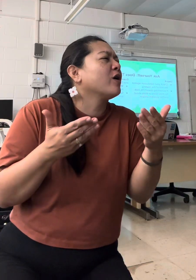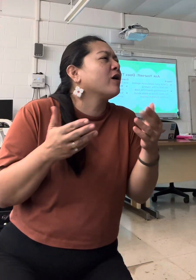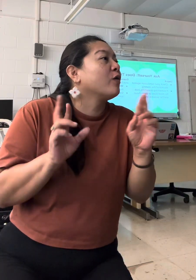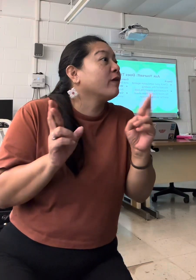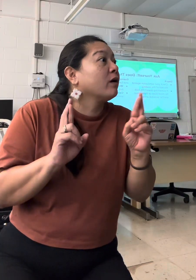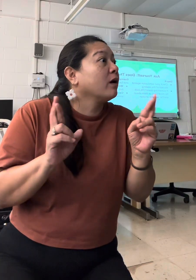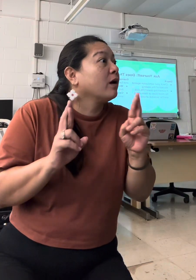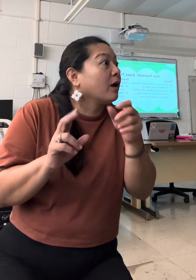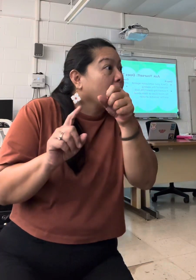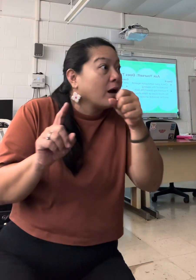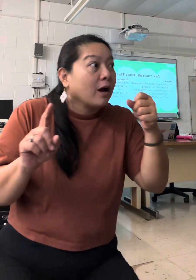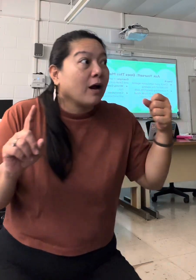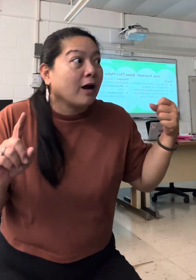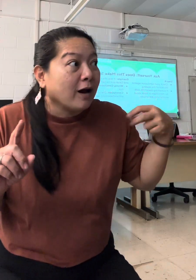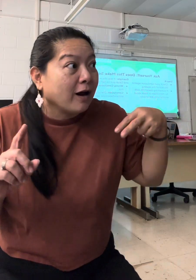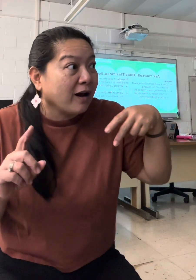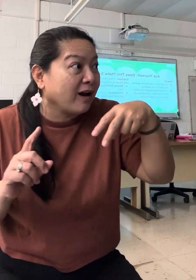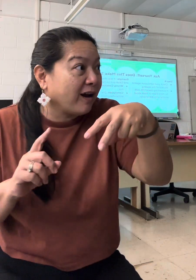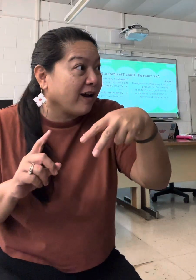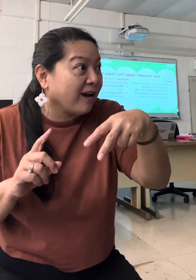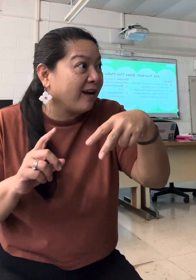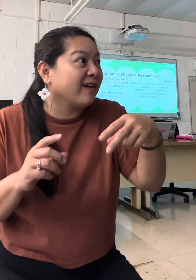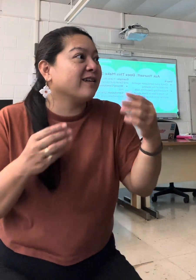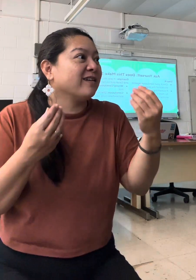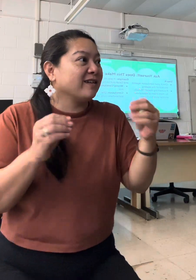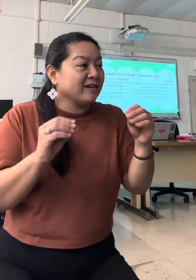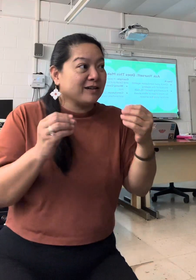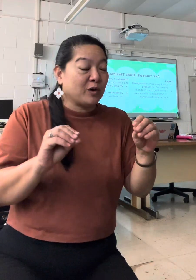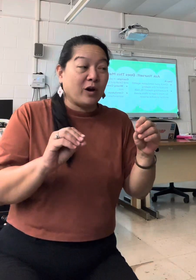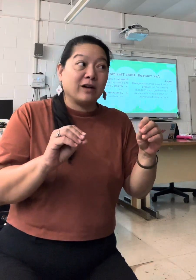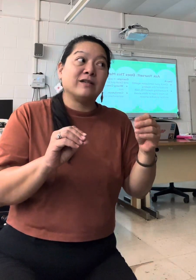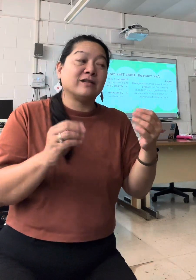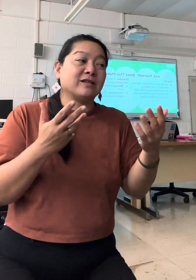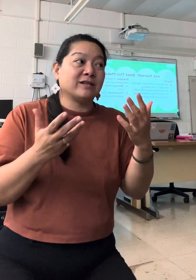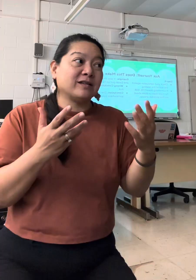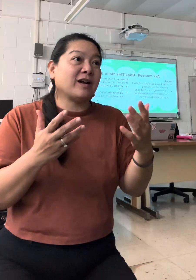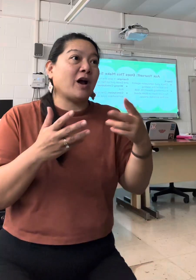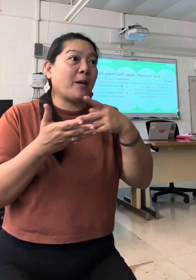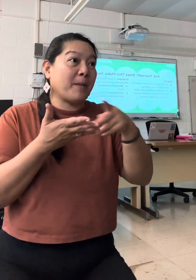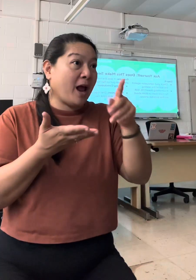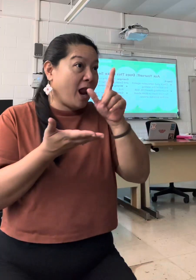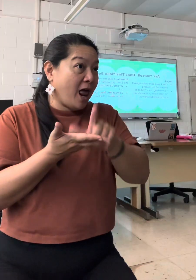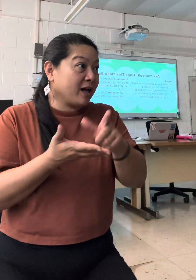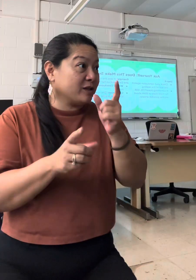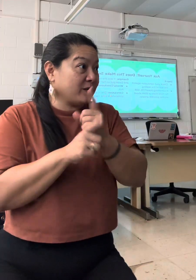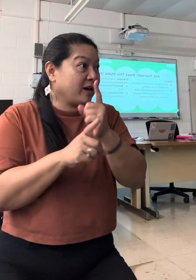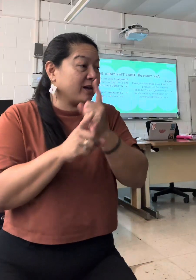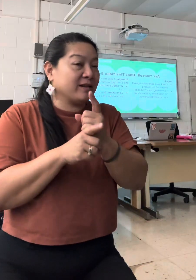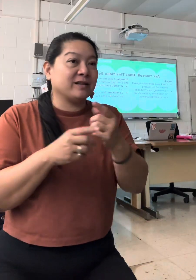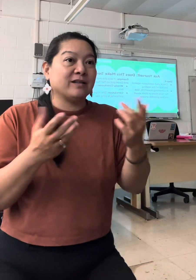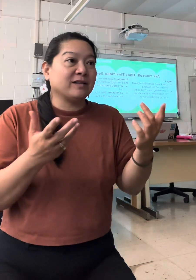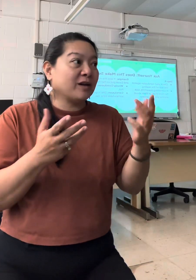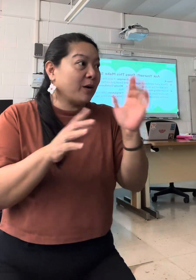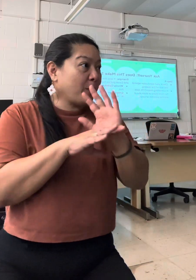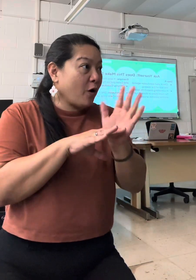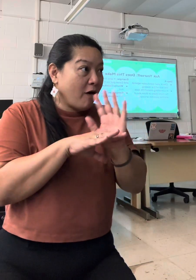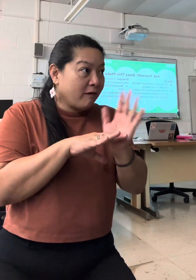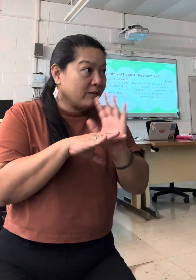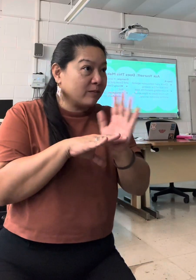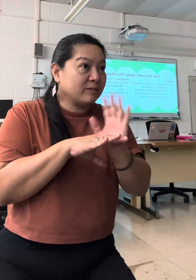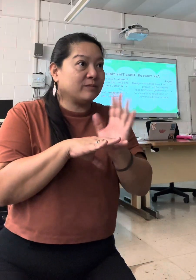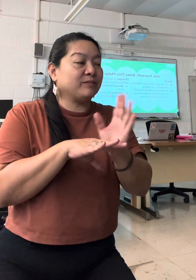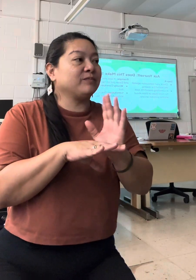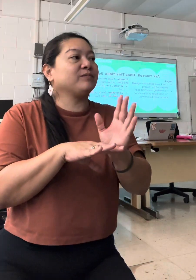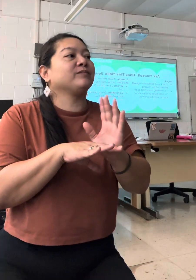cold. Store. The store? The store? Oh, Payless. Payless. Payless is cold. Good. The movie theater.